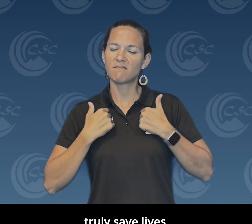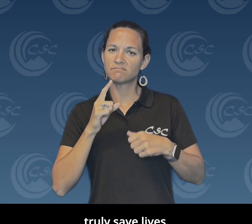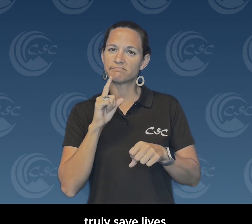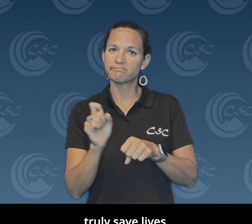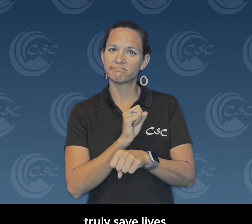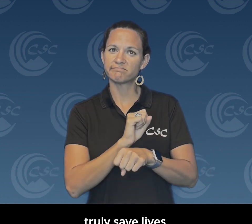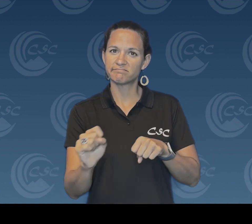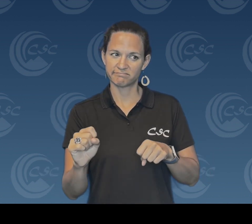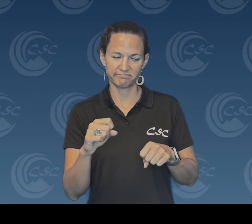lives.